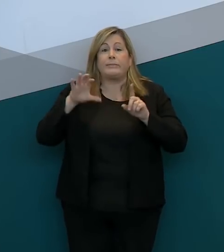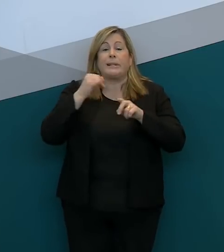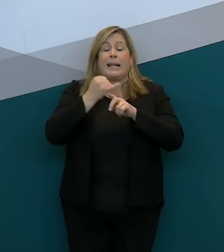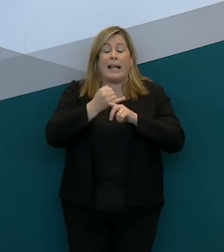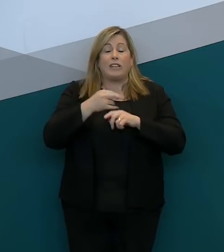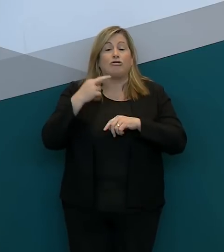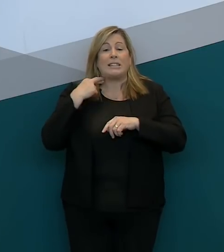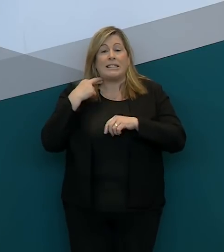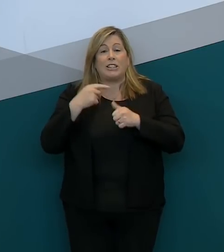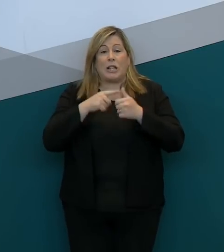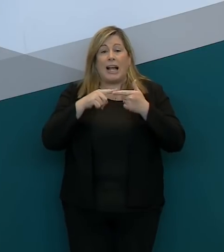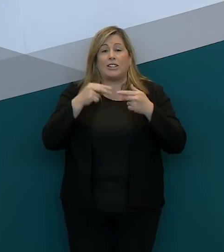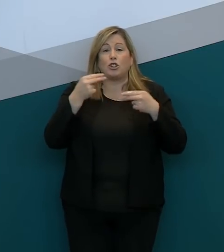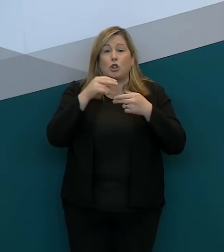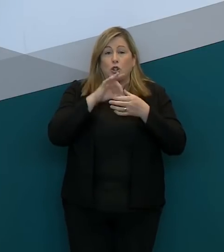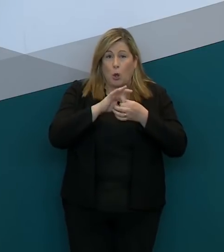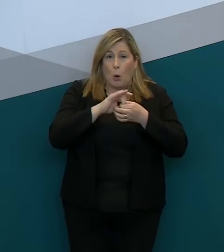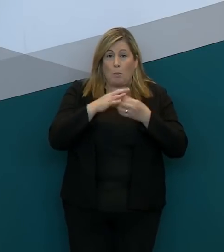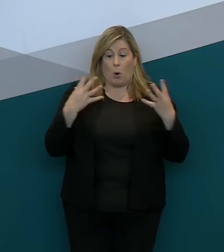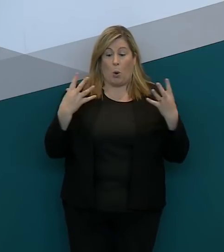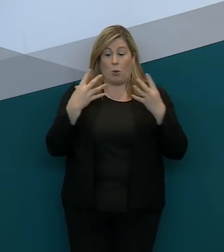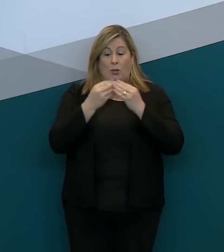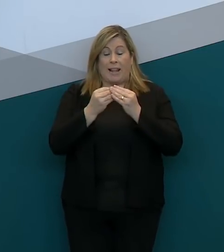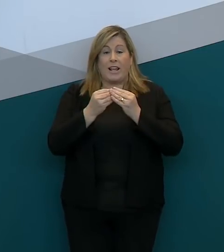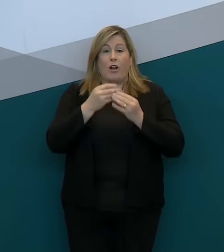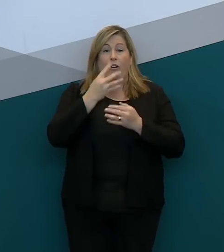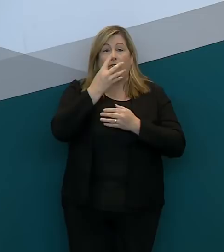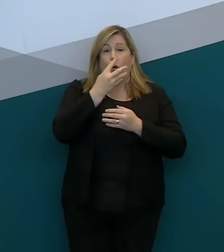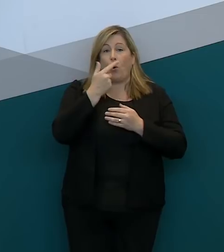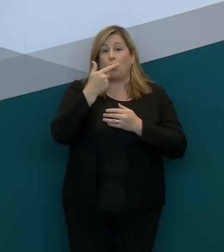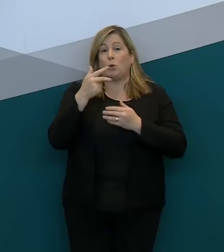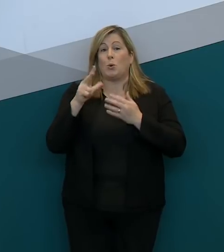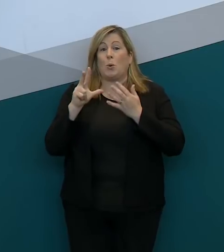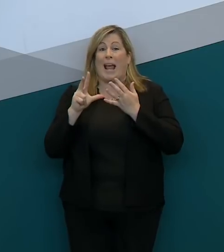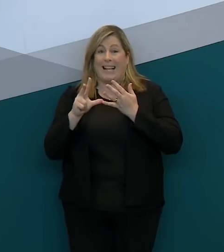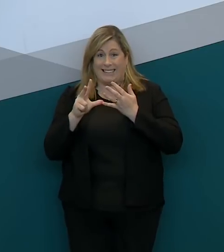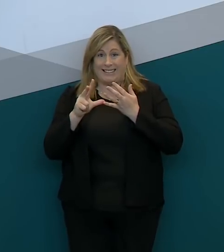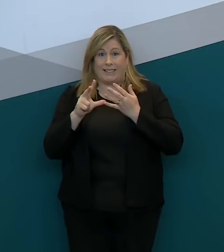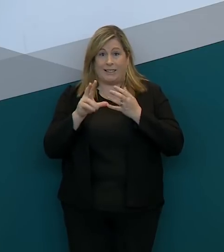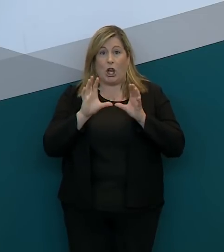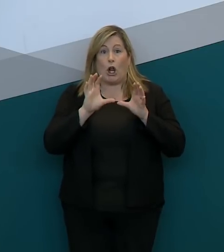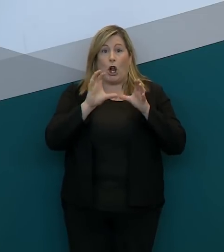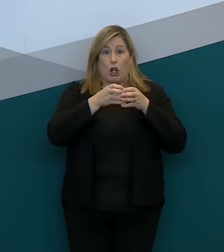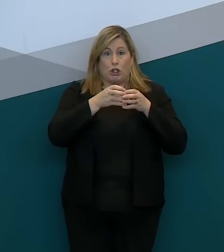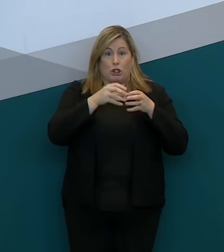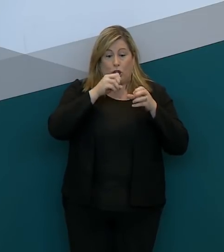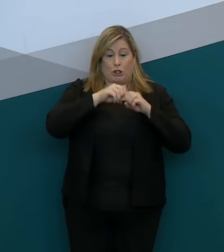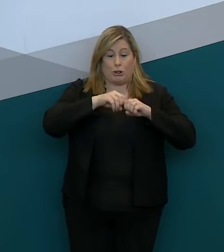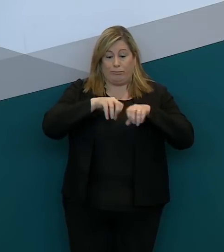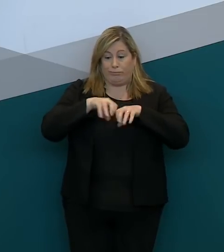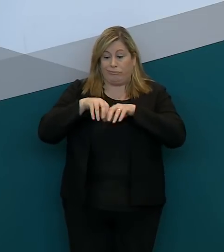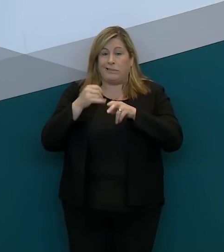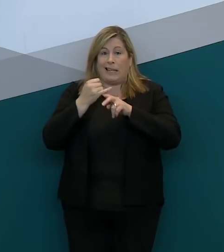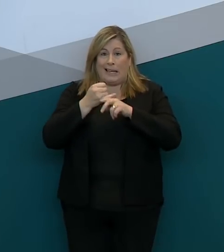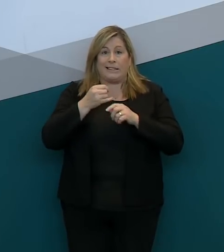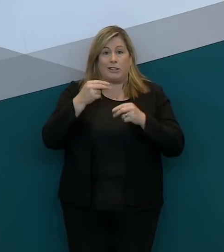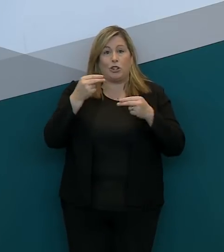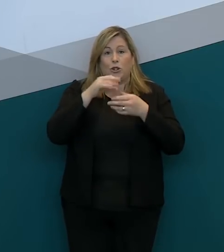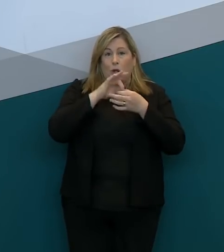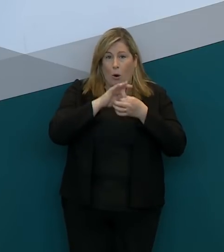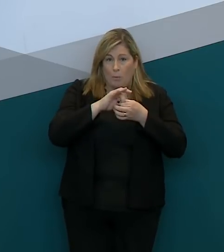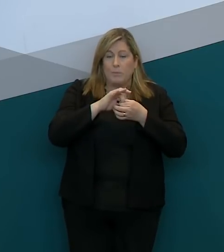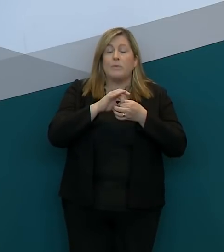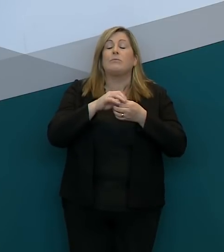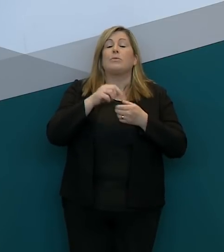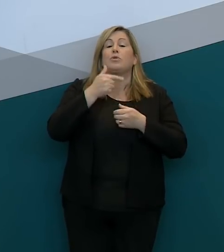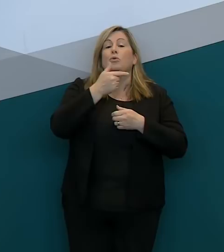homes. In total, we've now had 428 clusters notified in respect of residential care facilities, 245